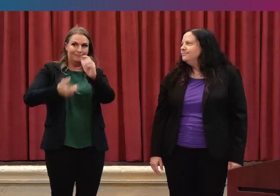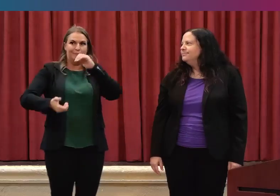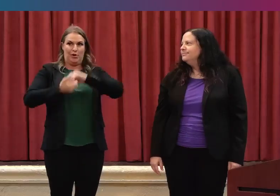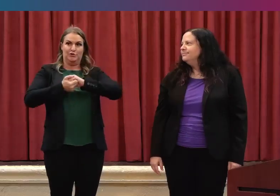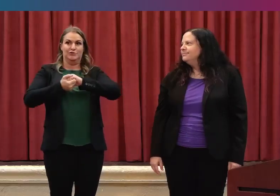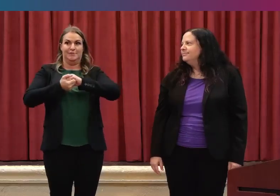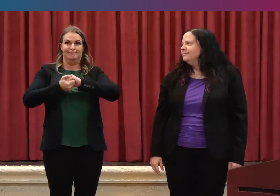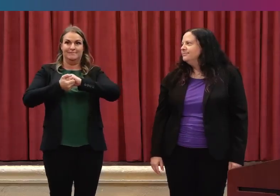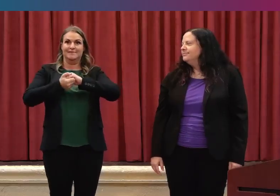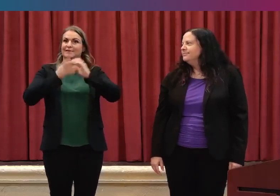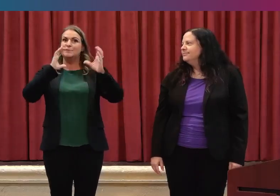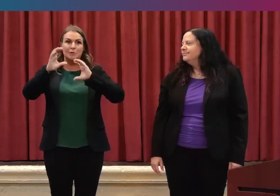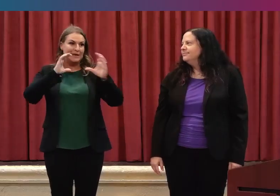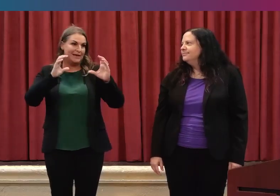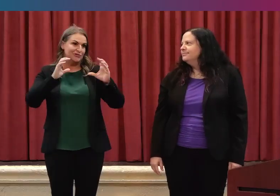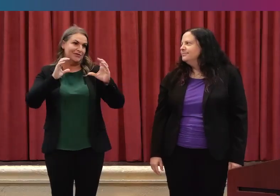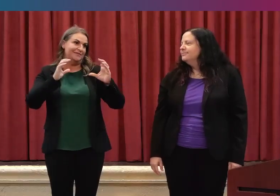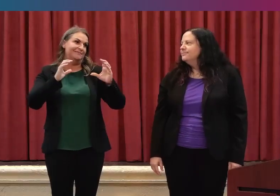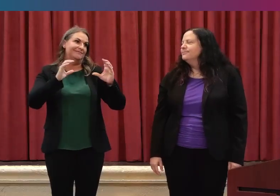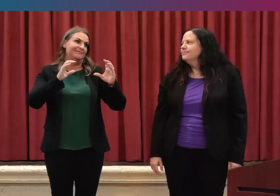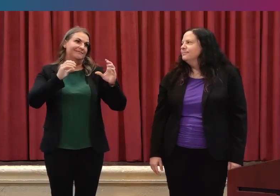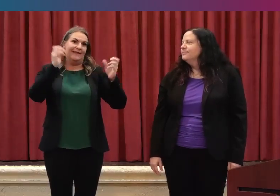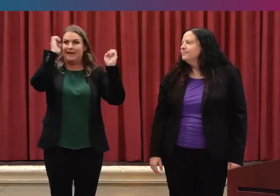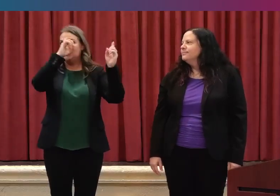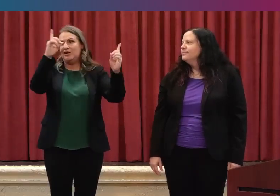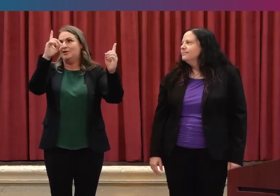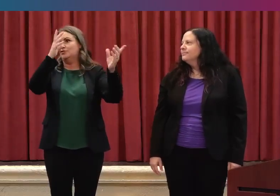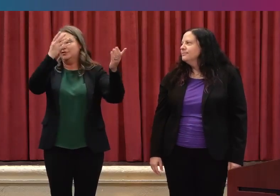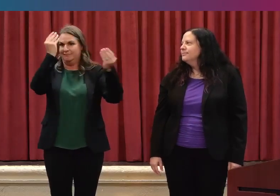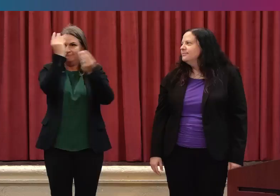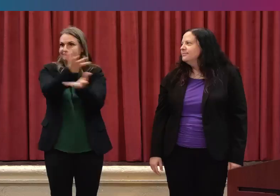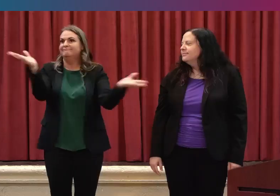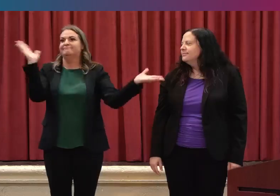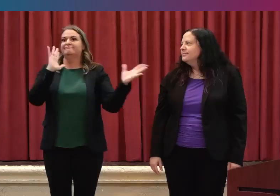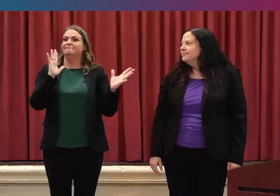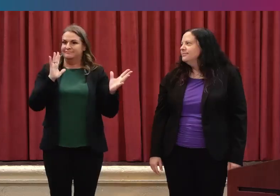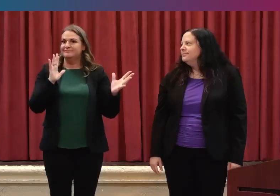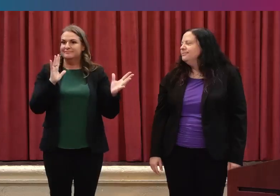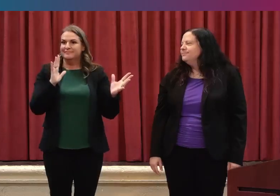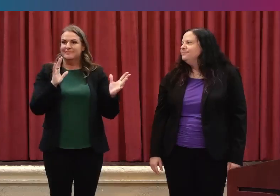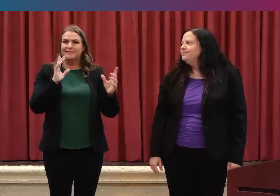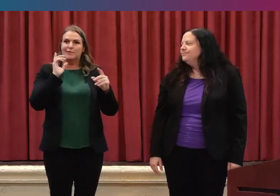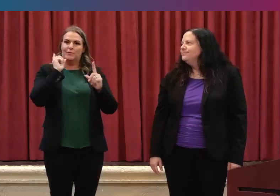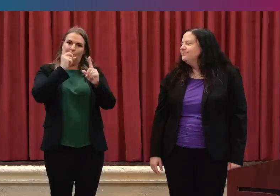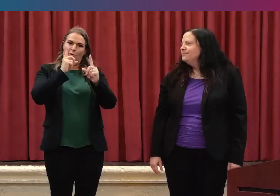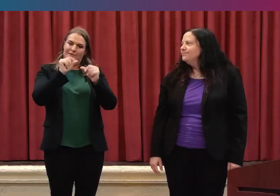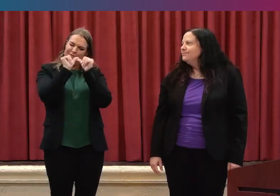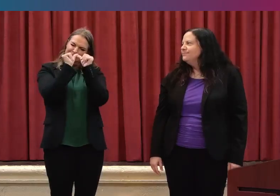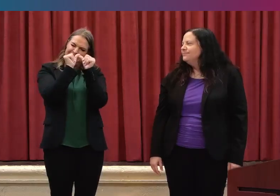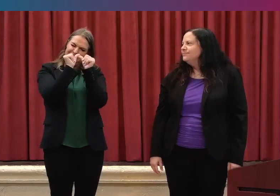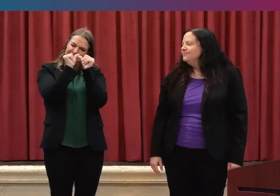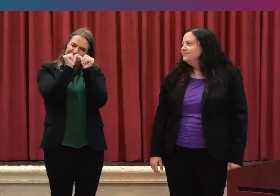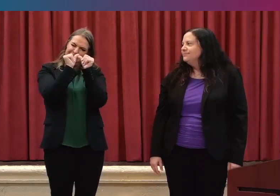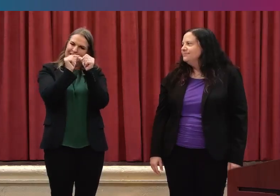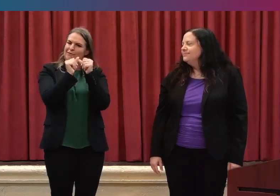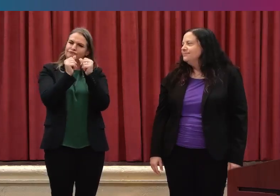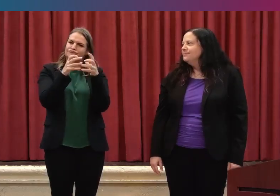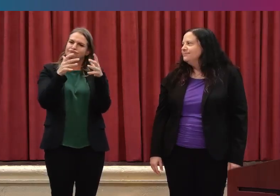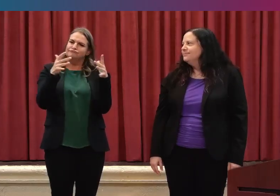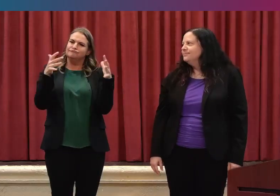That is the goal of partnership, is education and communication for all. And